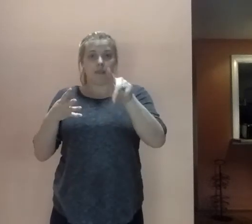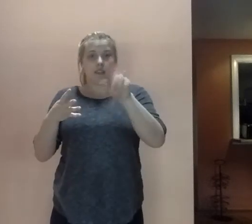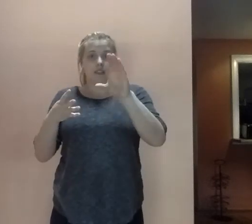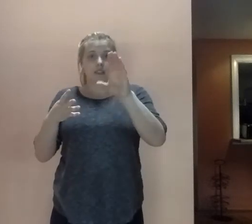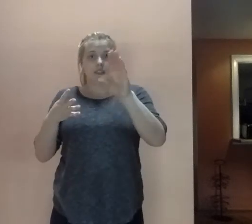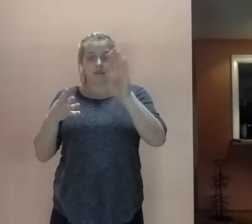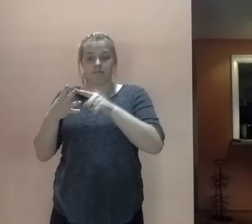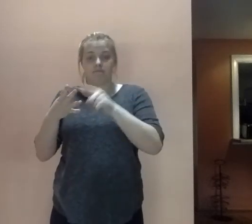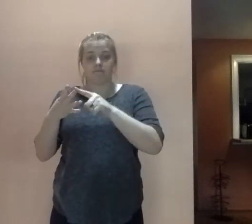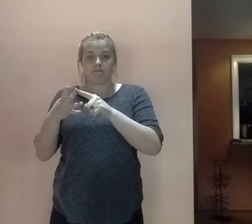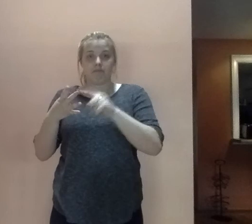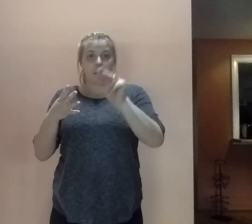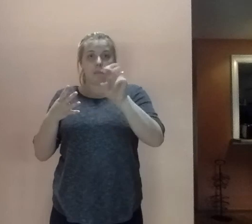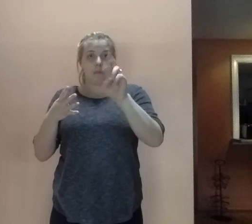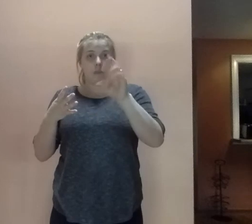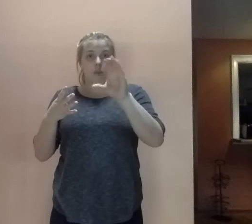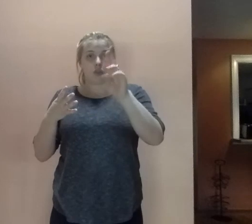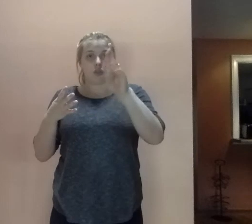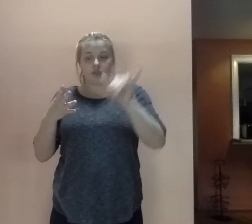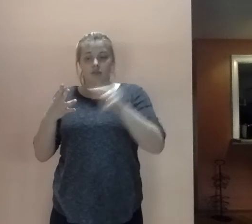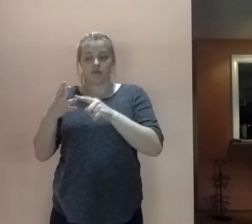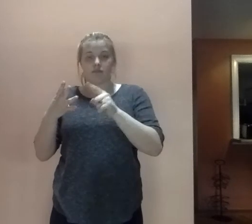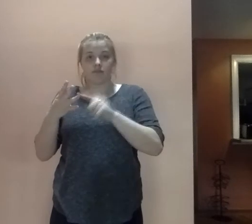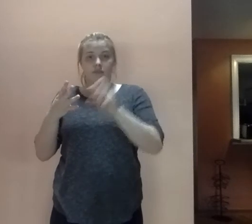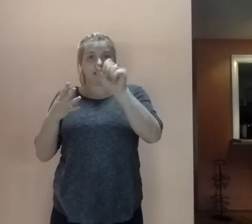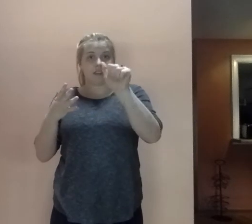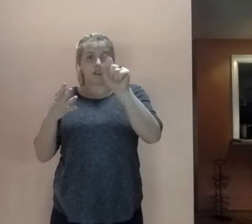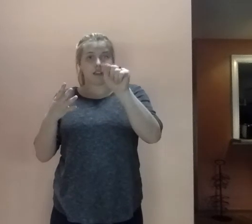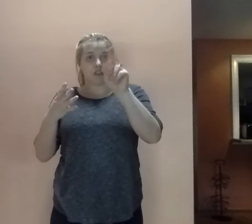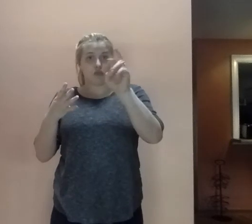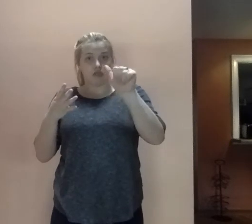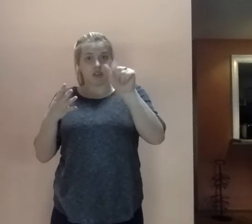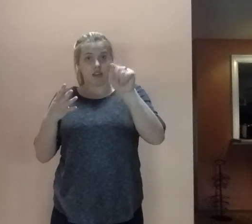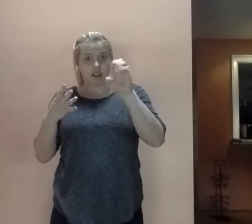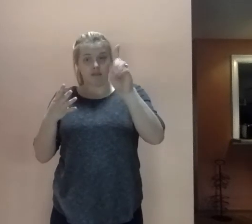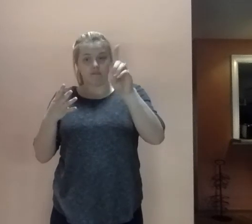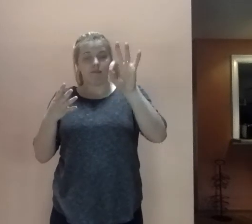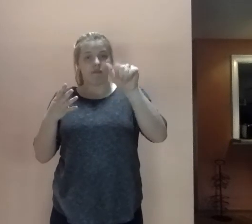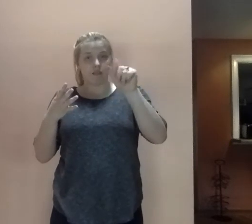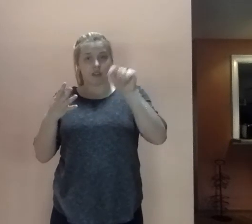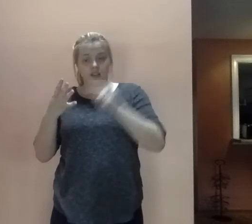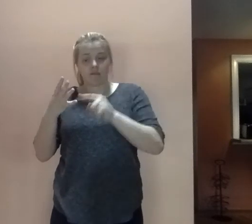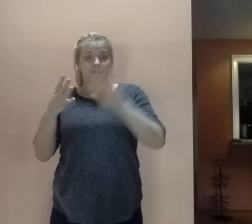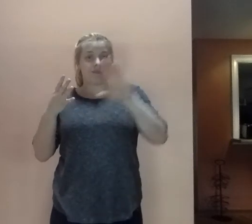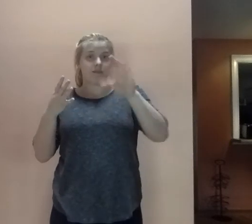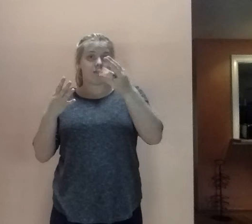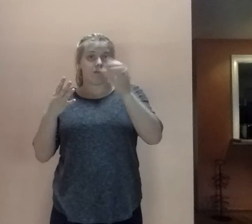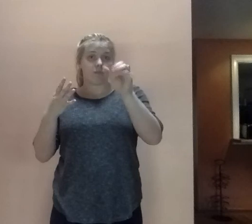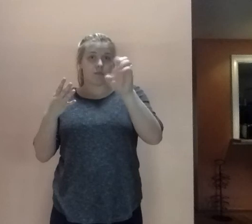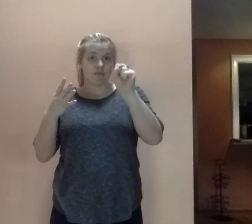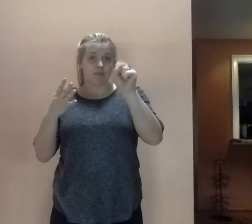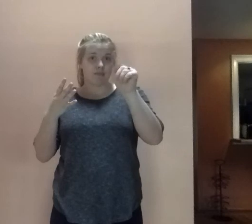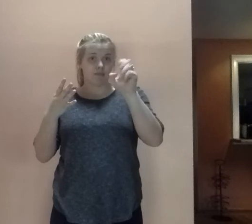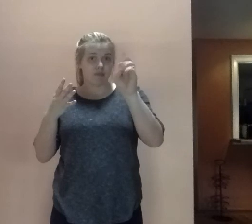saturated fat, and cholesterol. And the cholesterol is all over the place. You can hit tuna in water, that'll